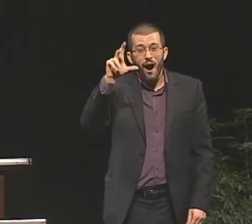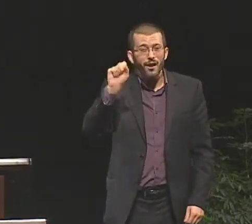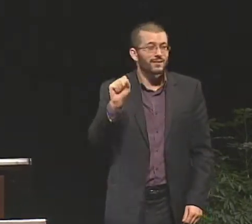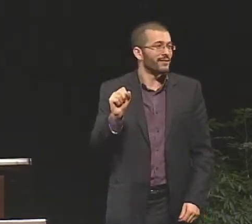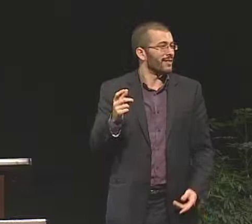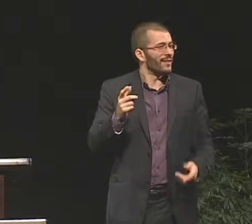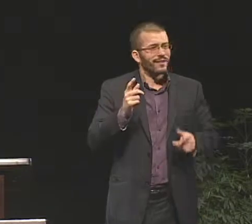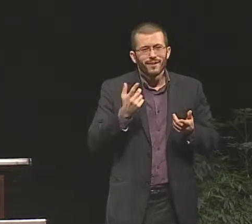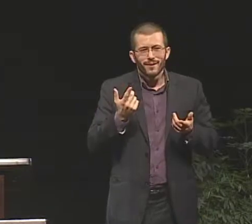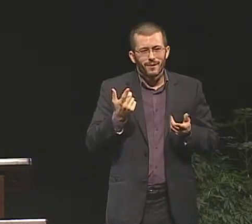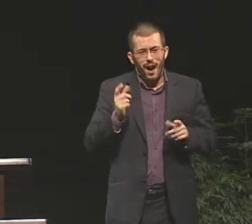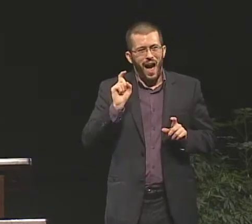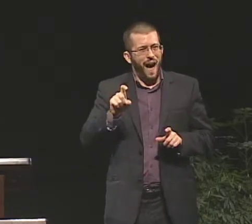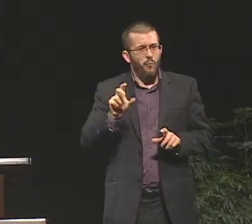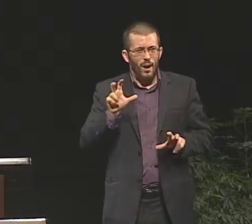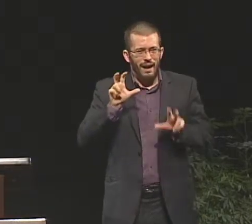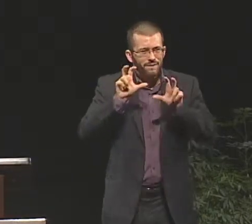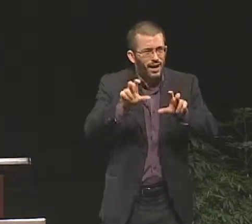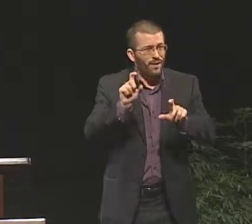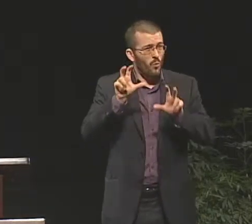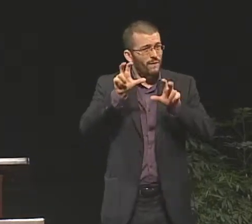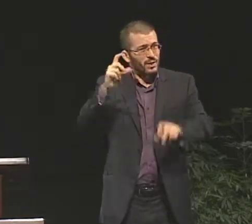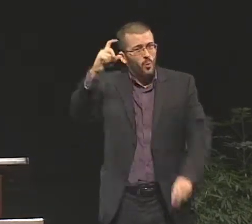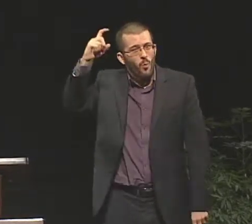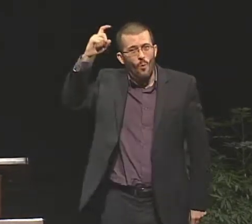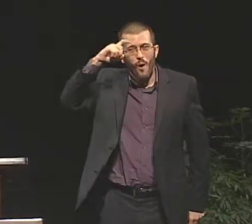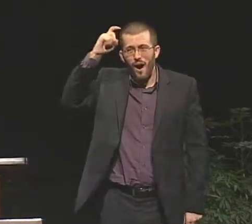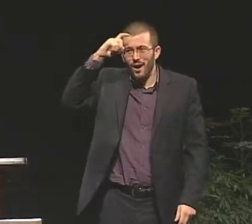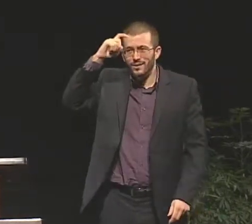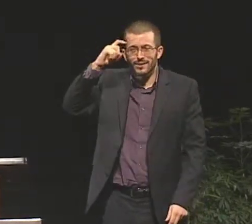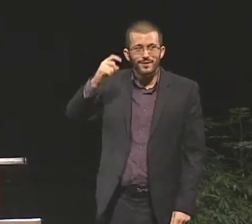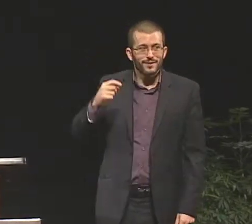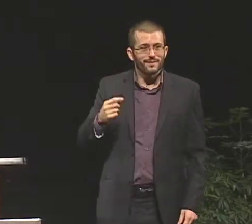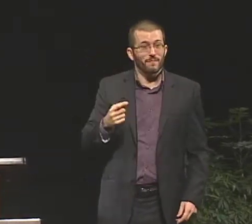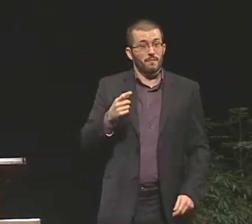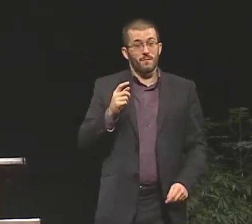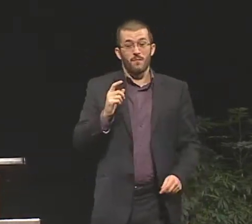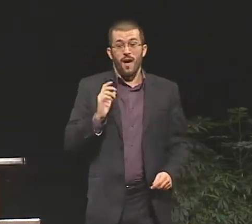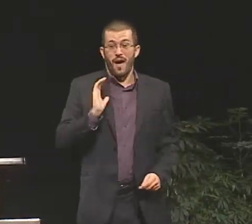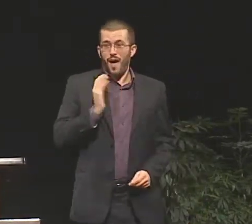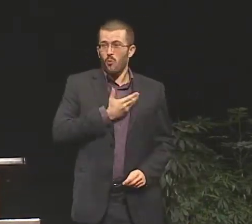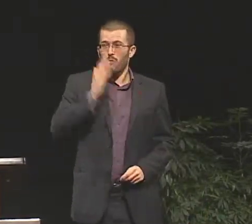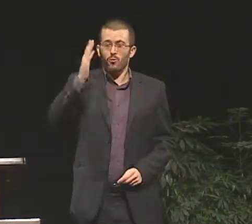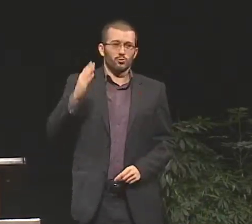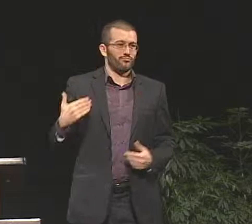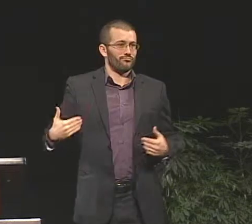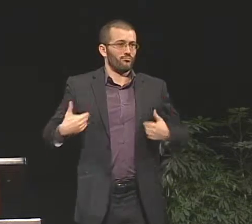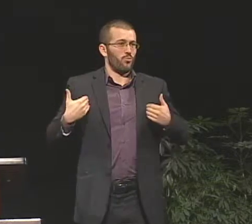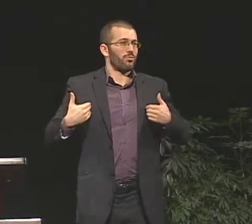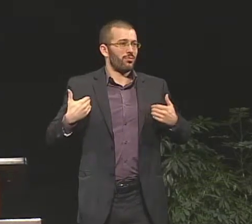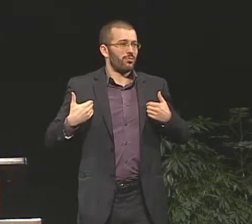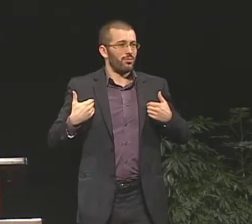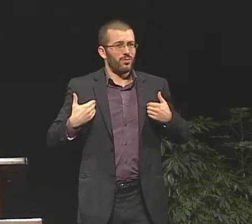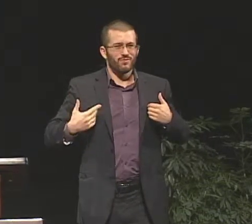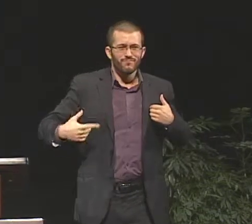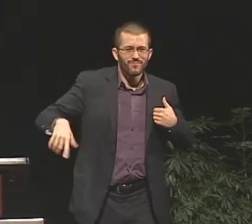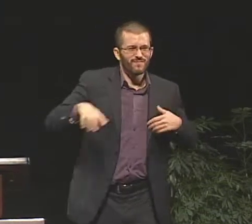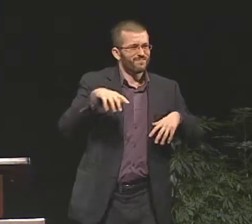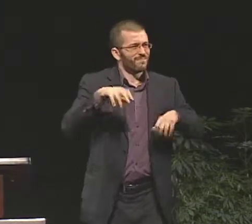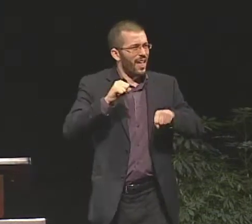market player, you have real estate, you have to invest wisely in those areas. In a similar way, with our young deaf people, we need to